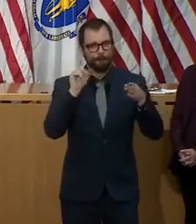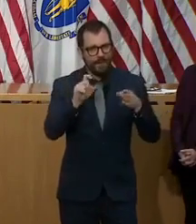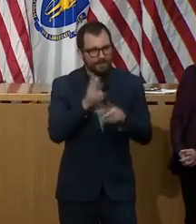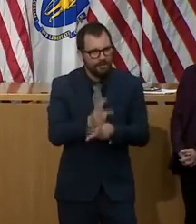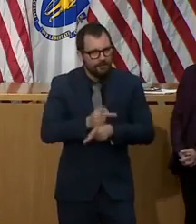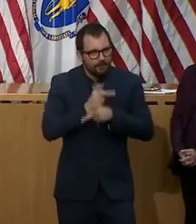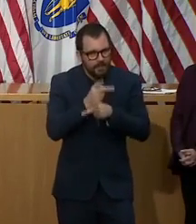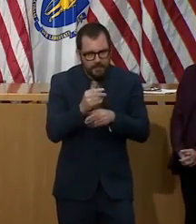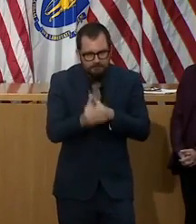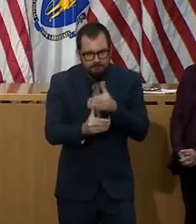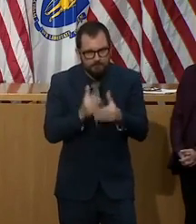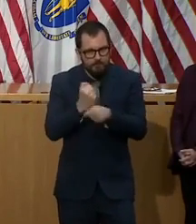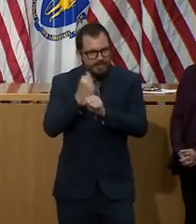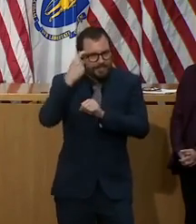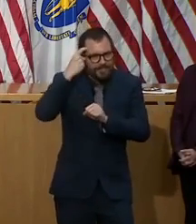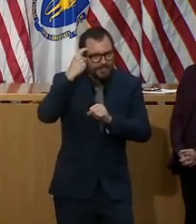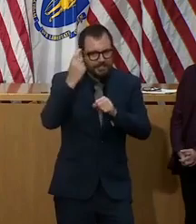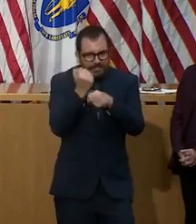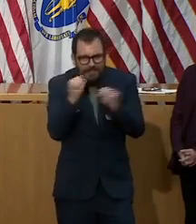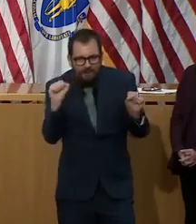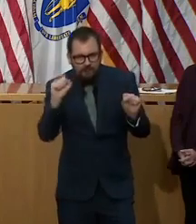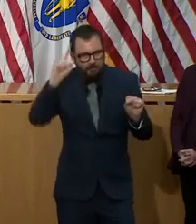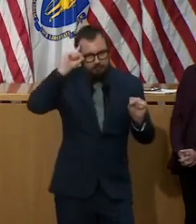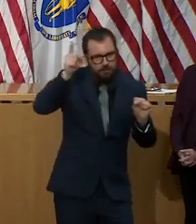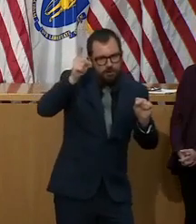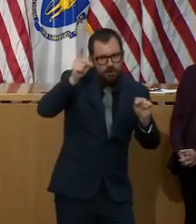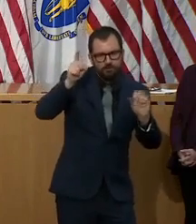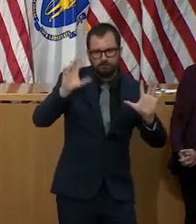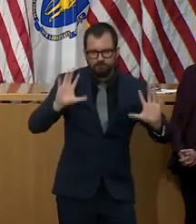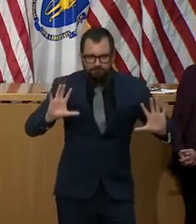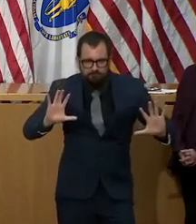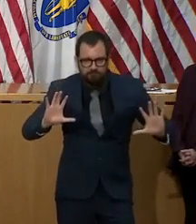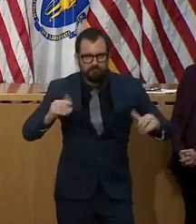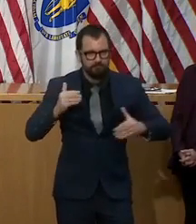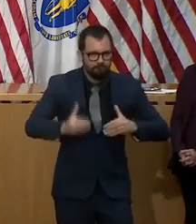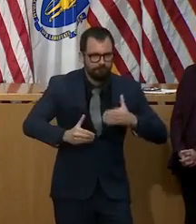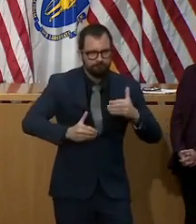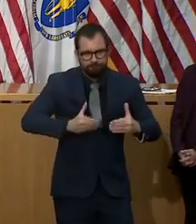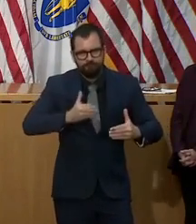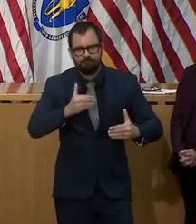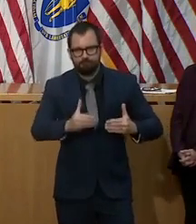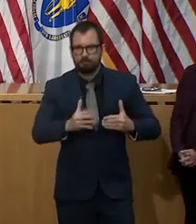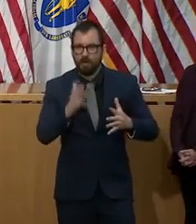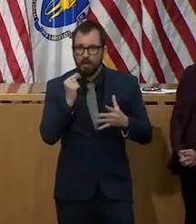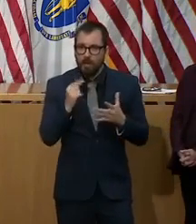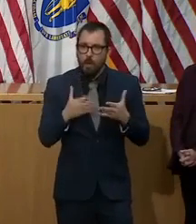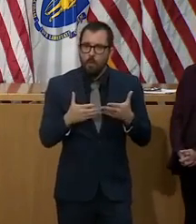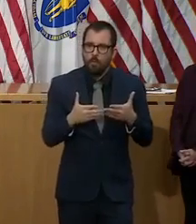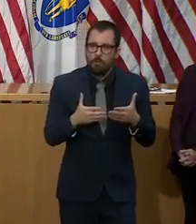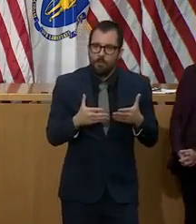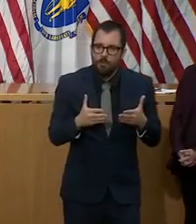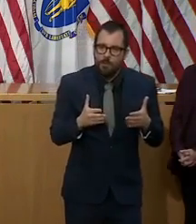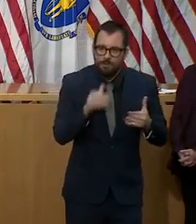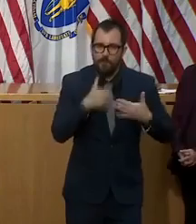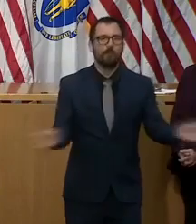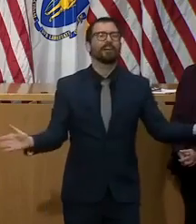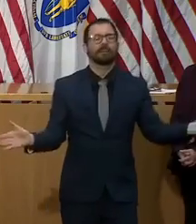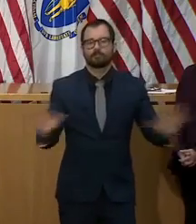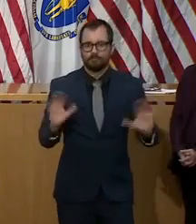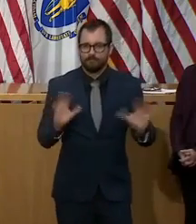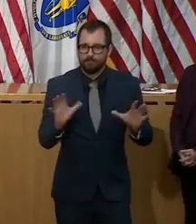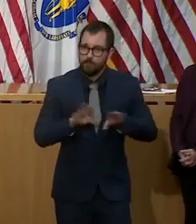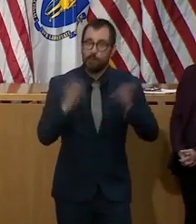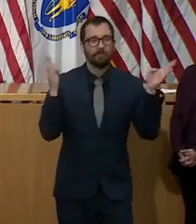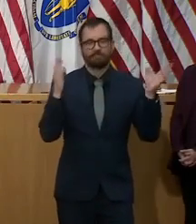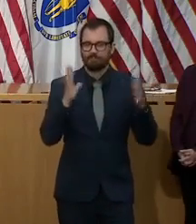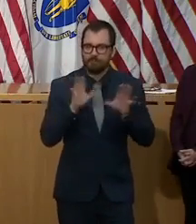phased. And when I think about the work that we are about to do, we do that in partnership